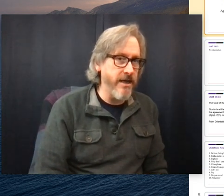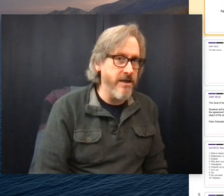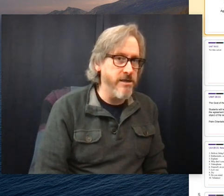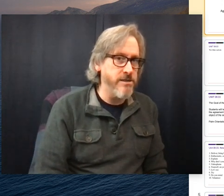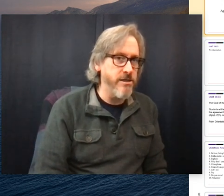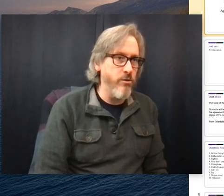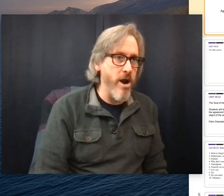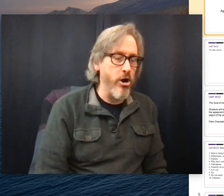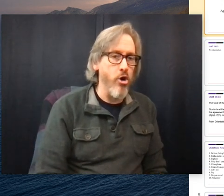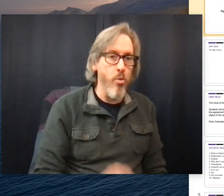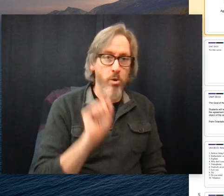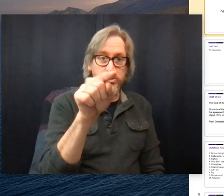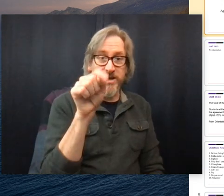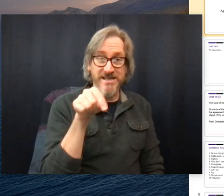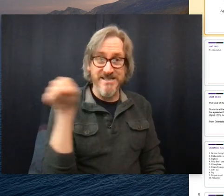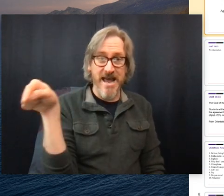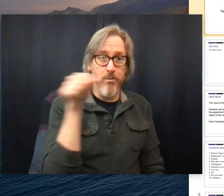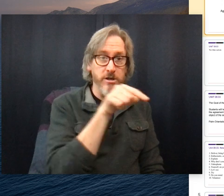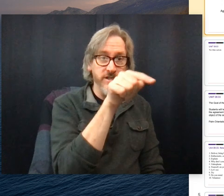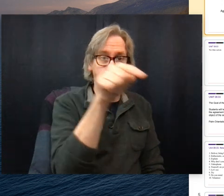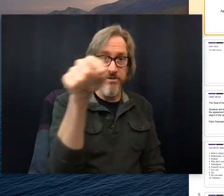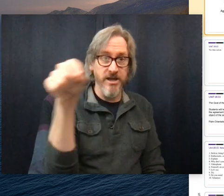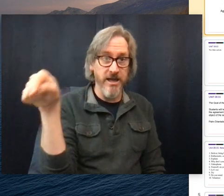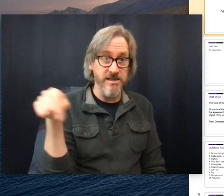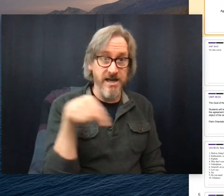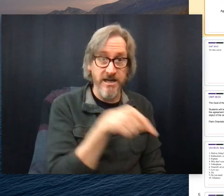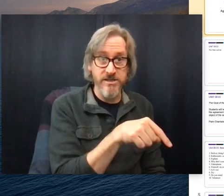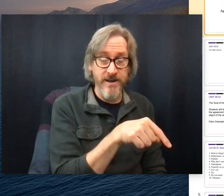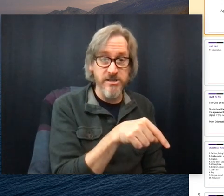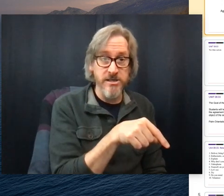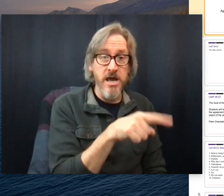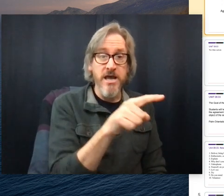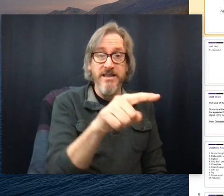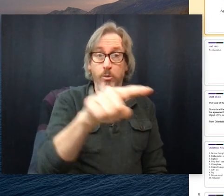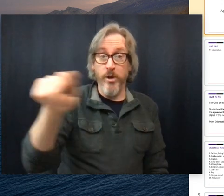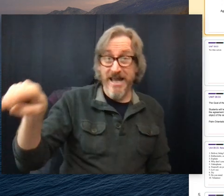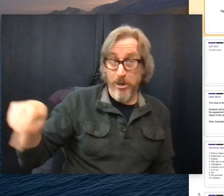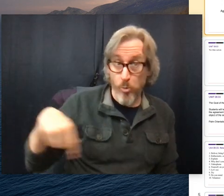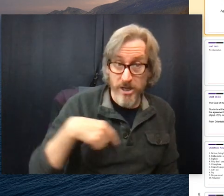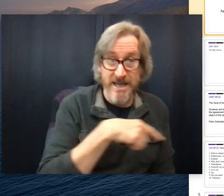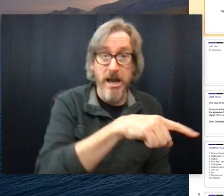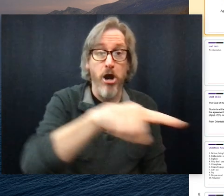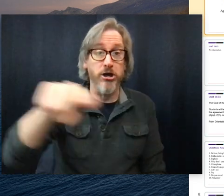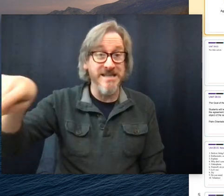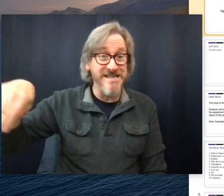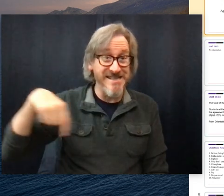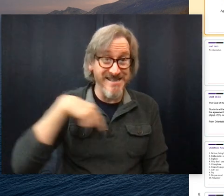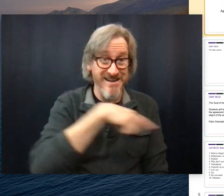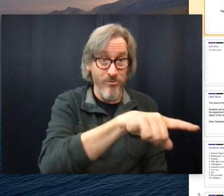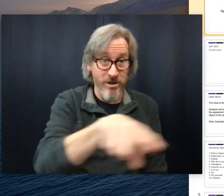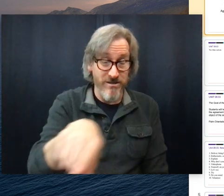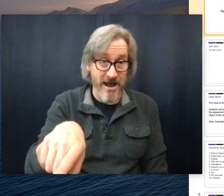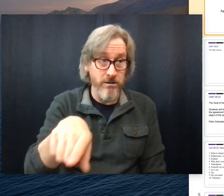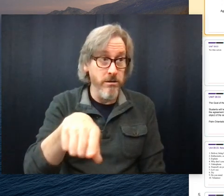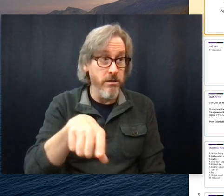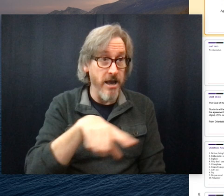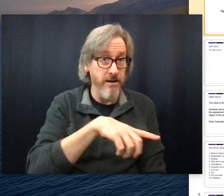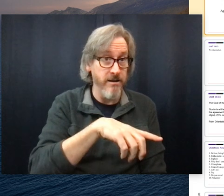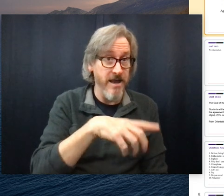it is where once we establish something in signing space, that we are consistent with